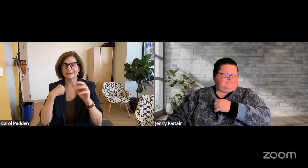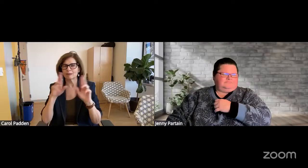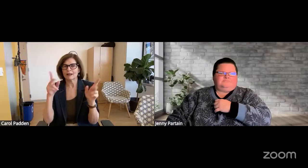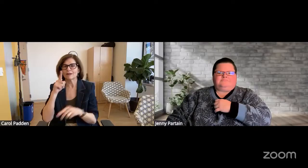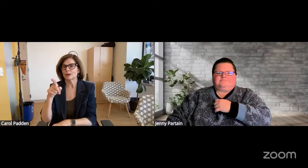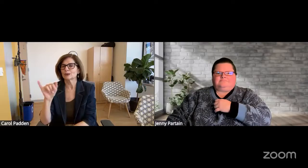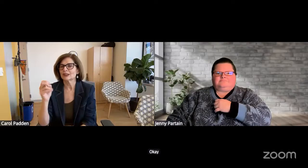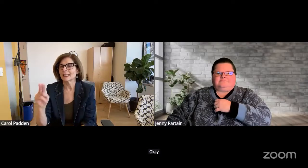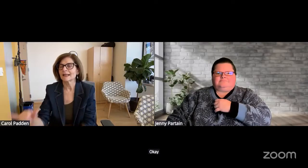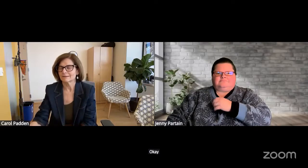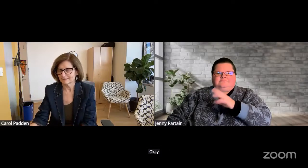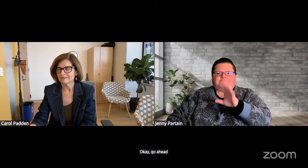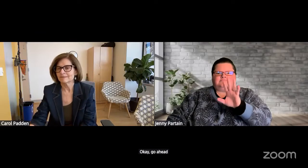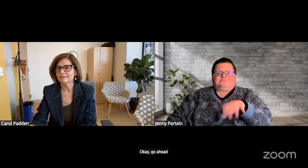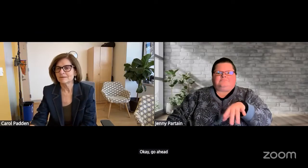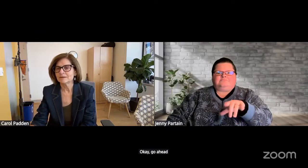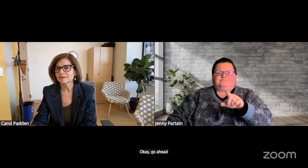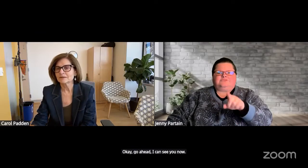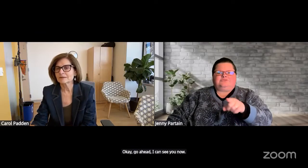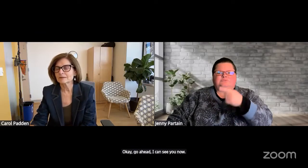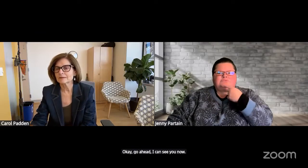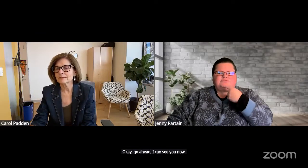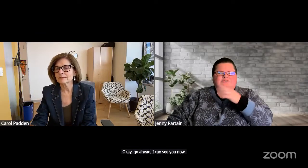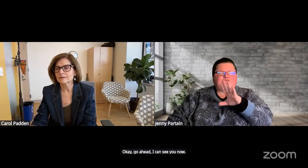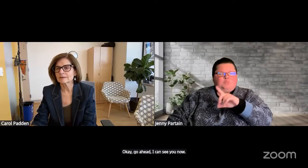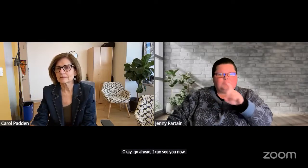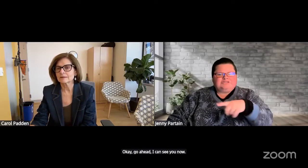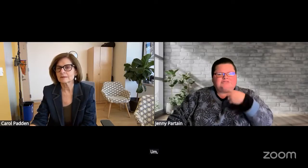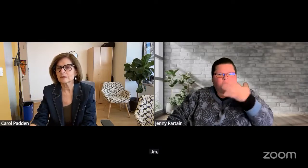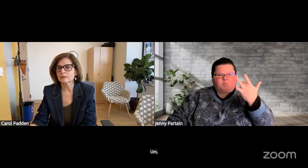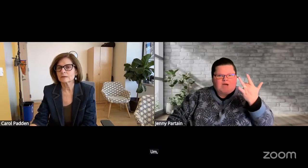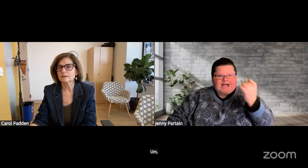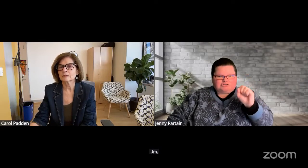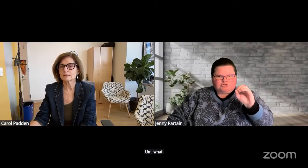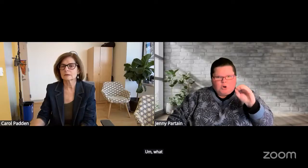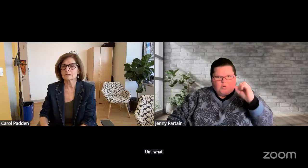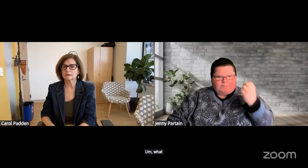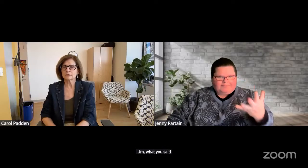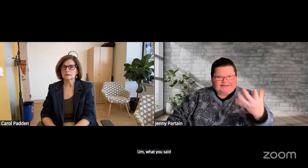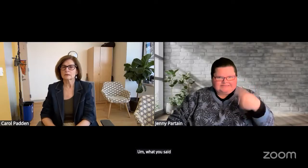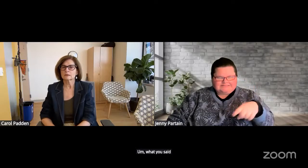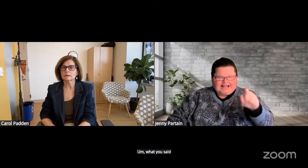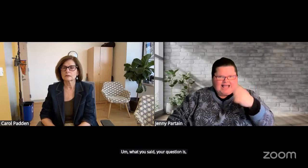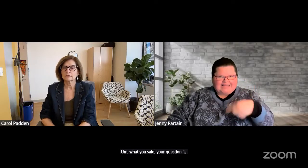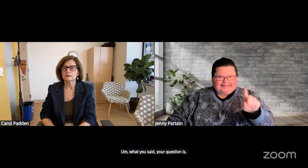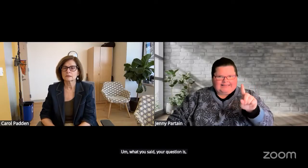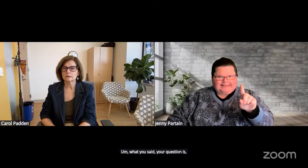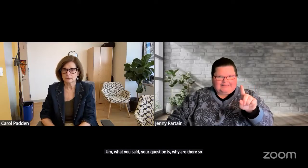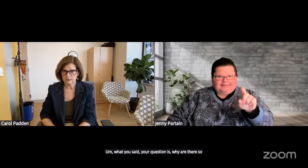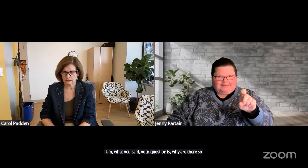Okay, go ahead. I can see you now. What you said, your question is, why are there so many